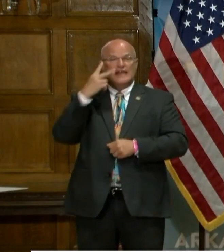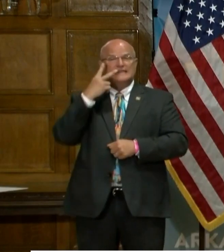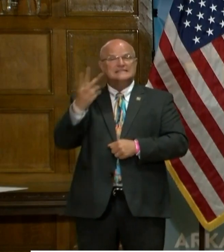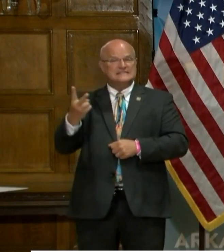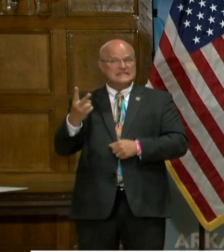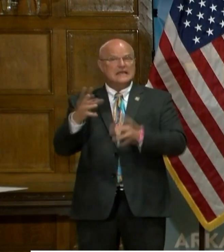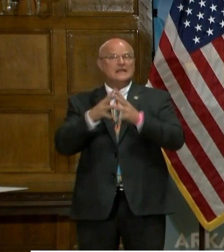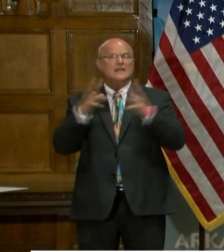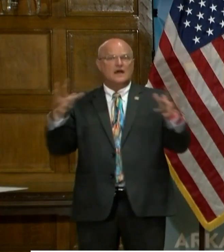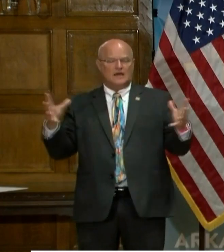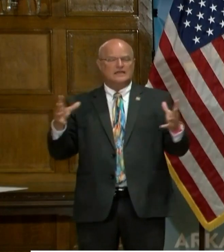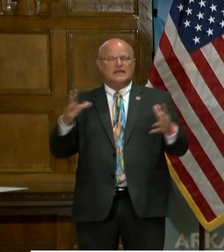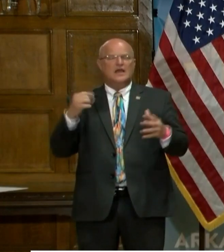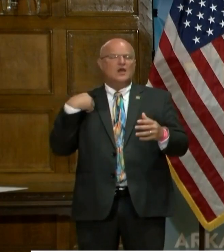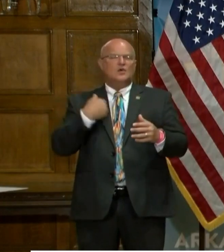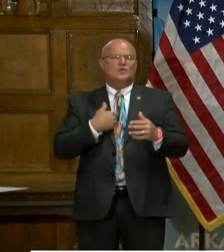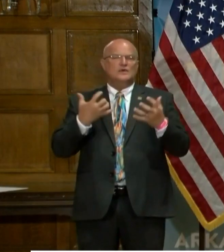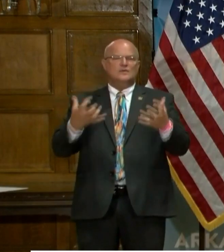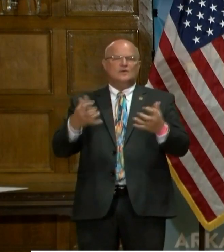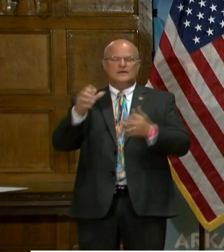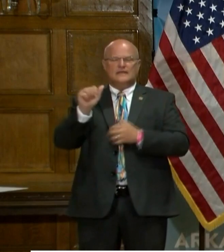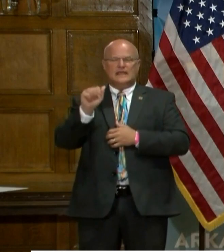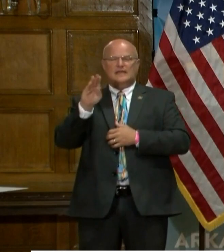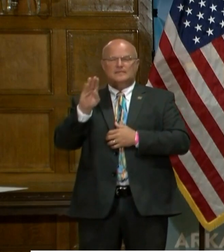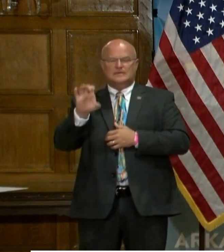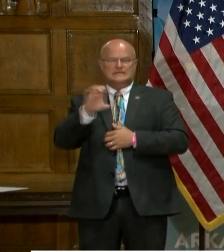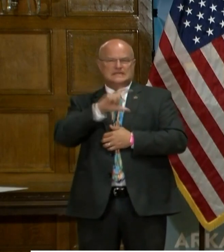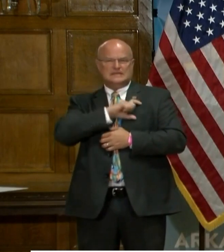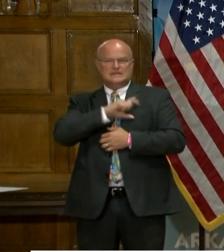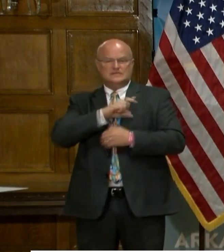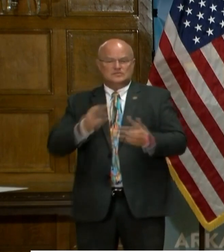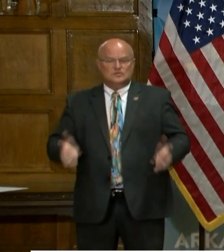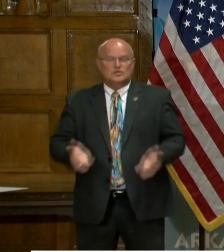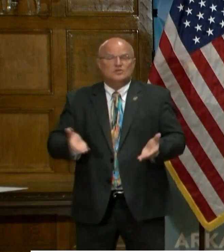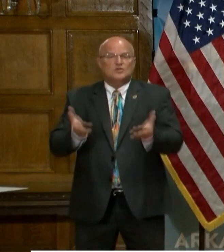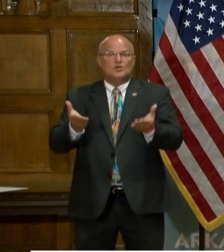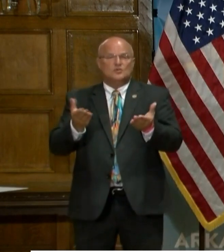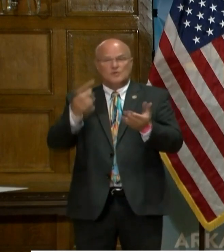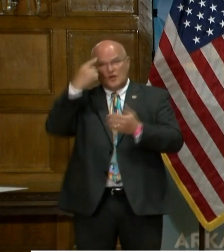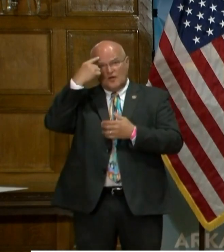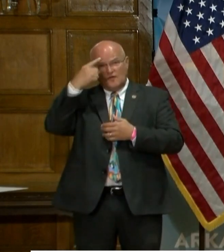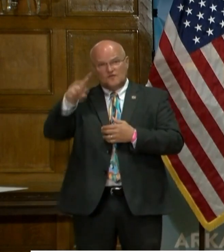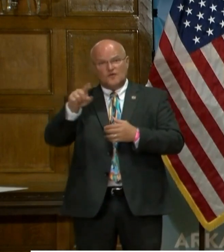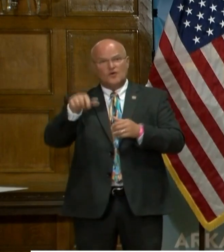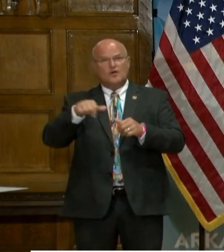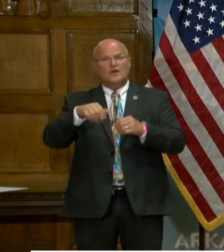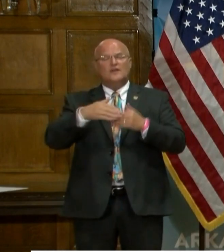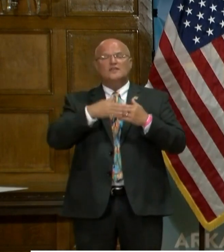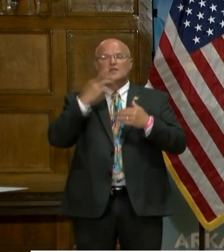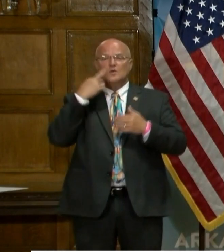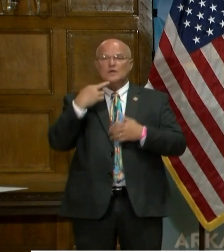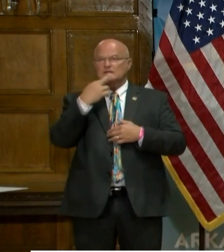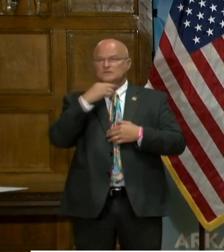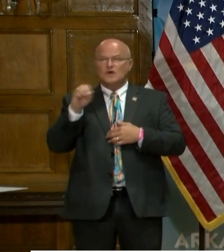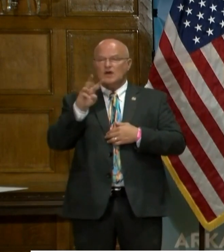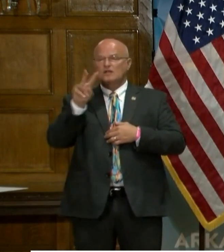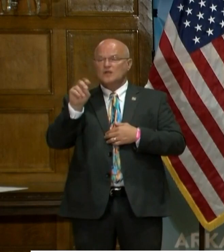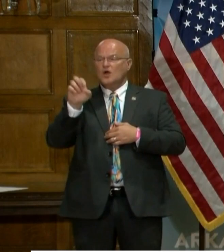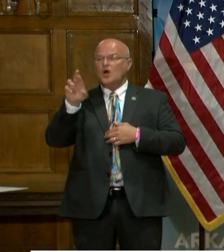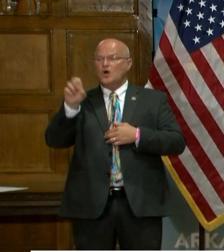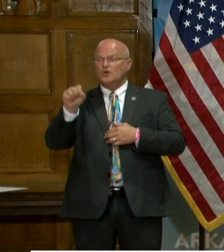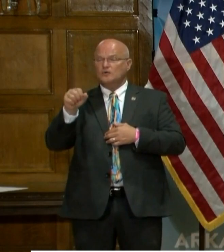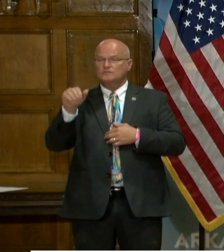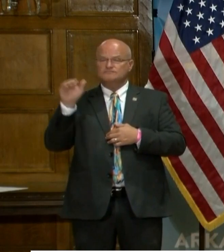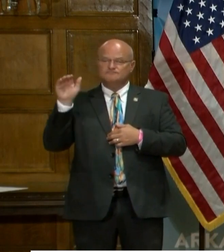a lot. And so we want them to be able to be an encouragement to the restaurant owners, remind them of the public